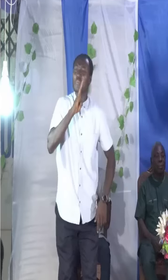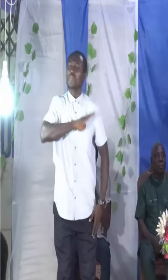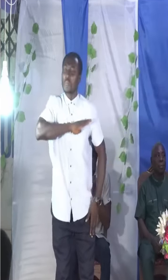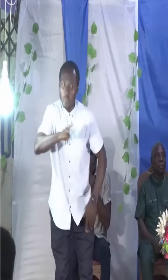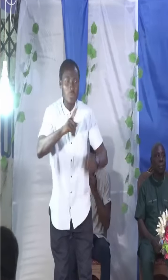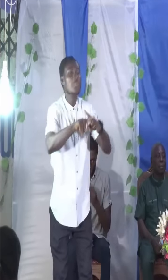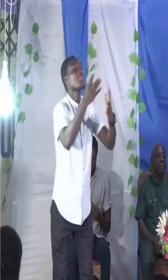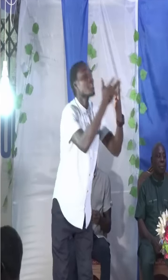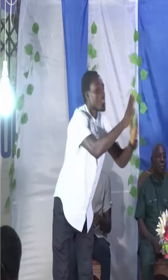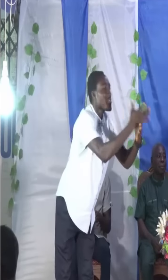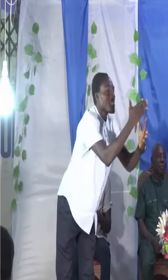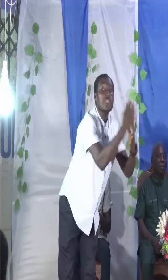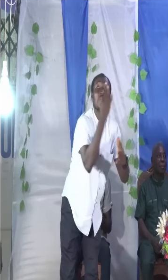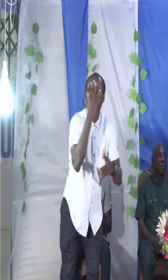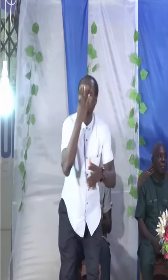ɛdeɛ ba asɛm nie